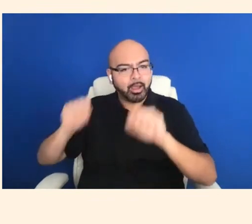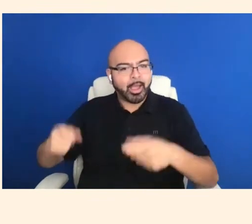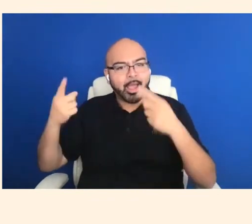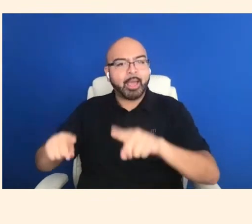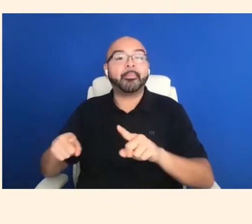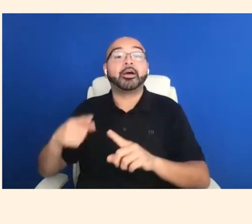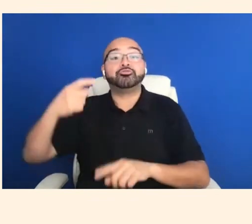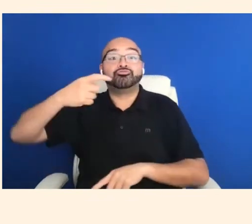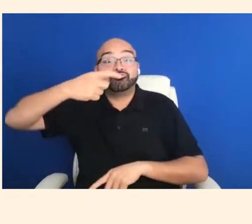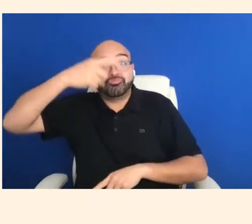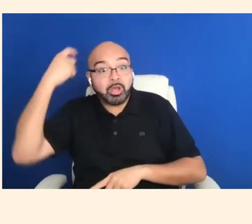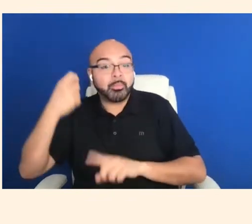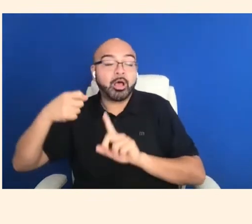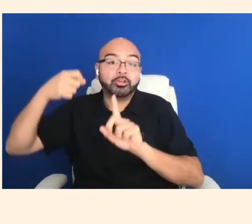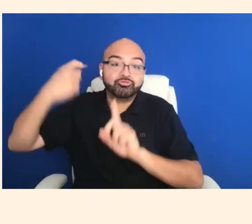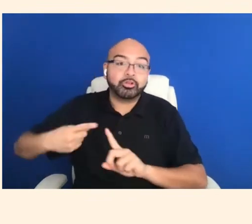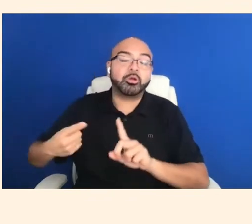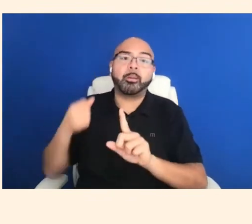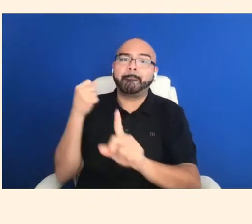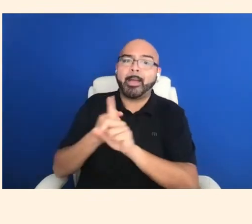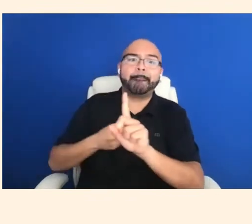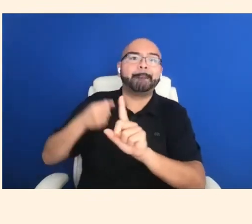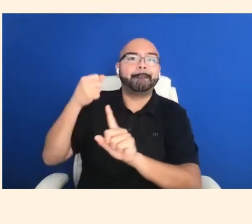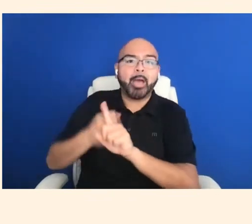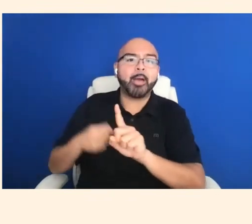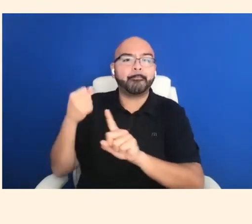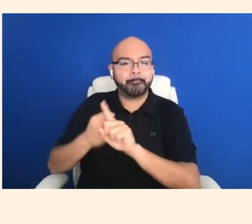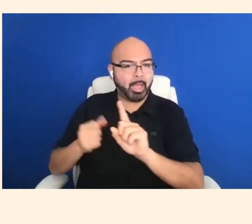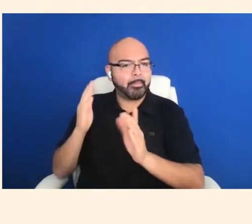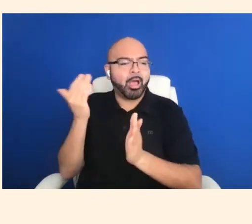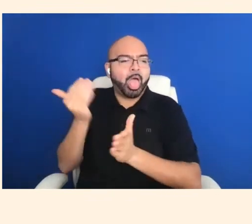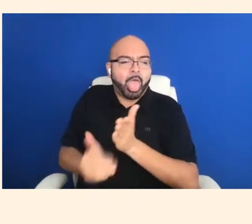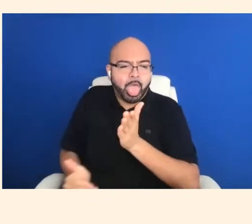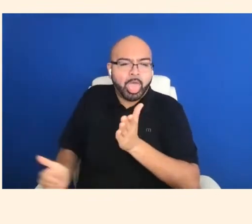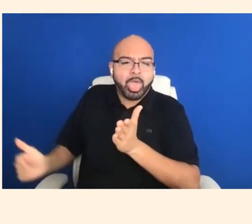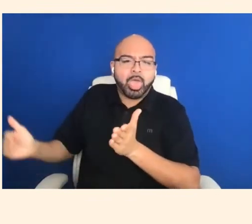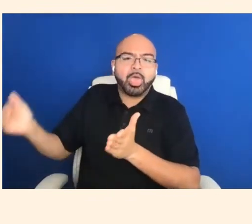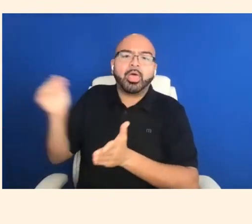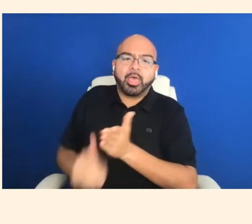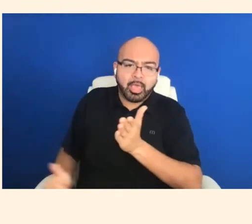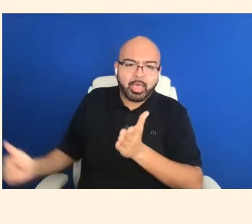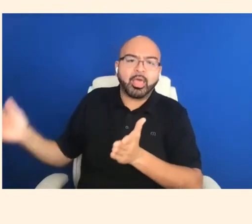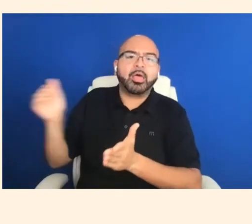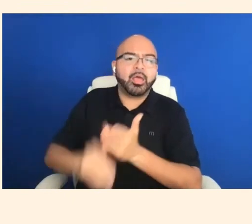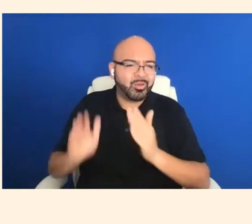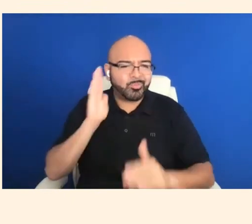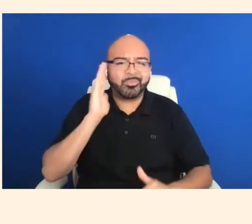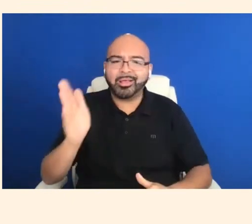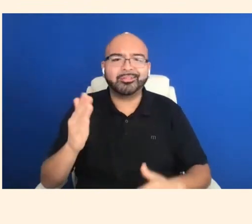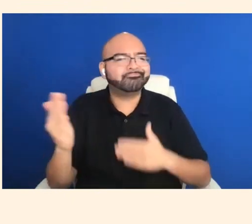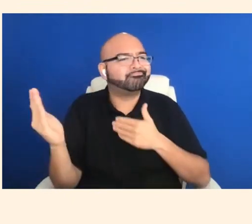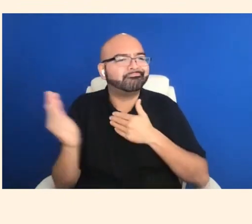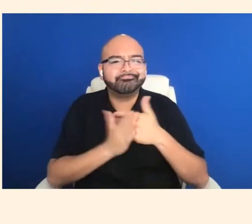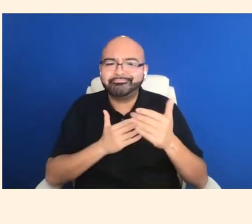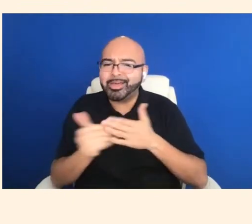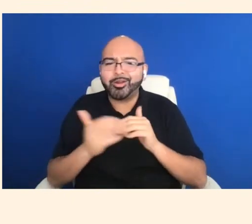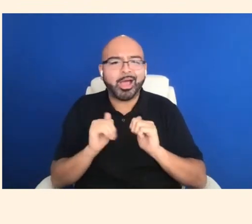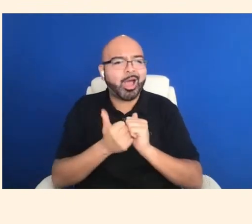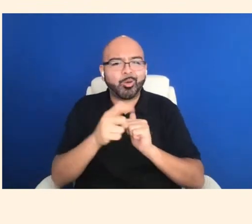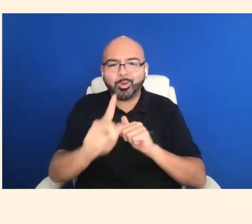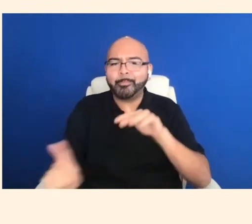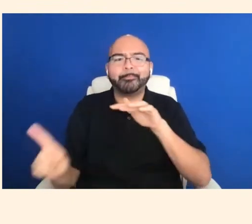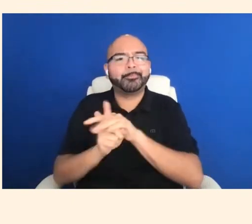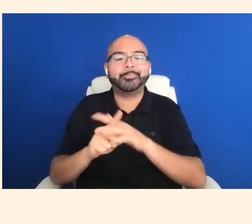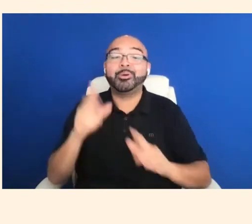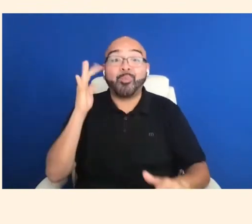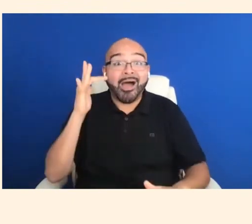and over again, mm, no matter how much you have healed. Because at the end of the day, you literally see yourself